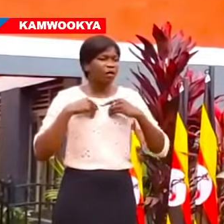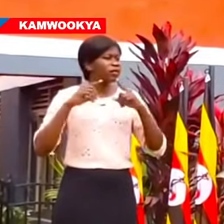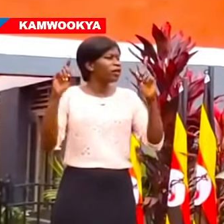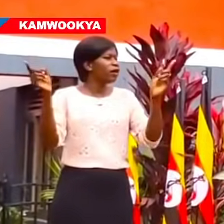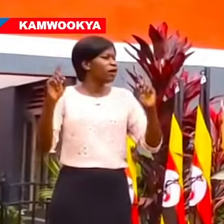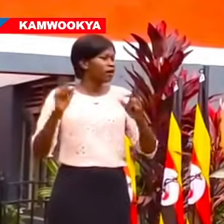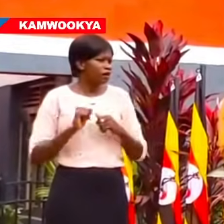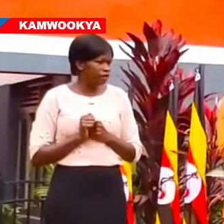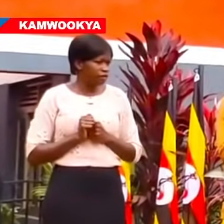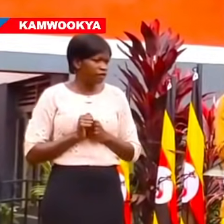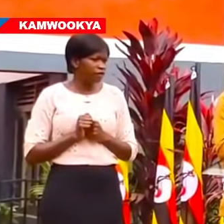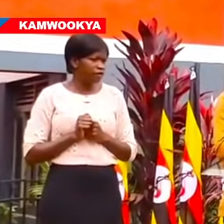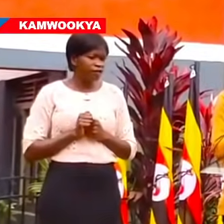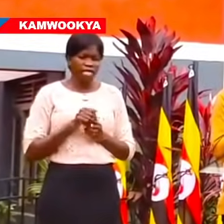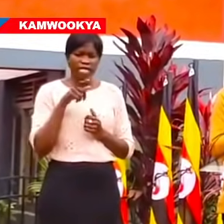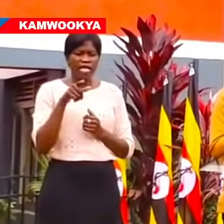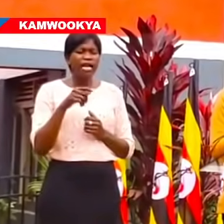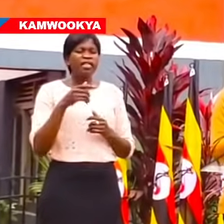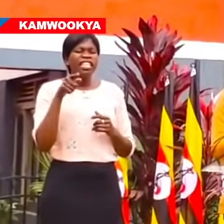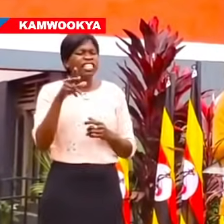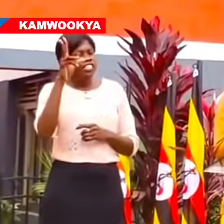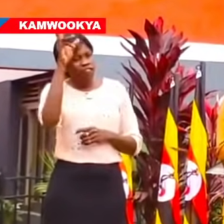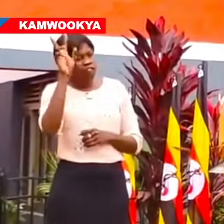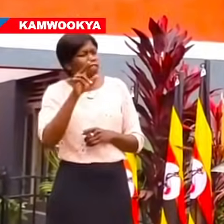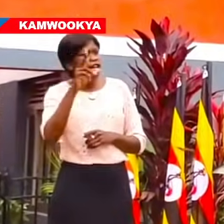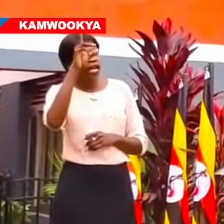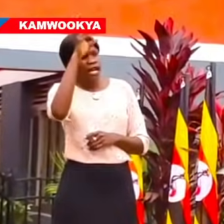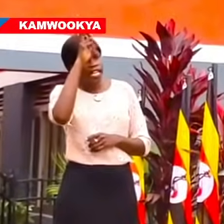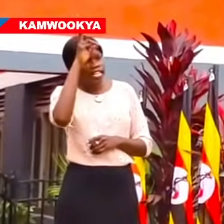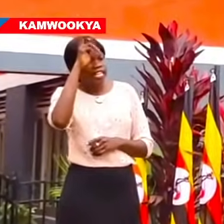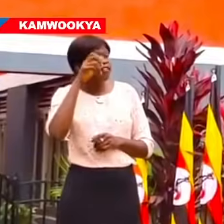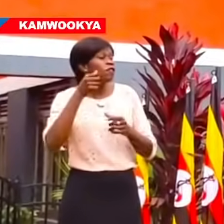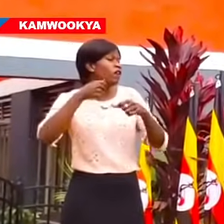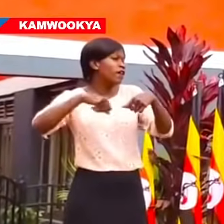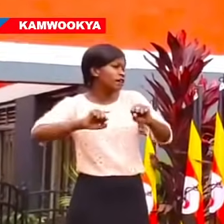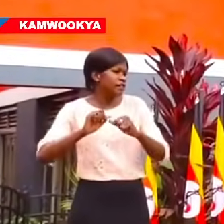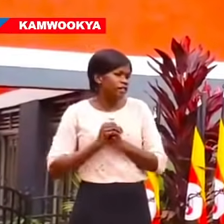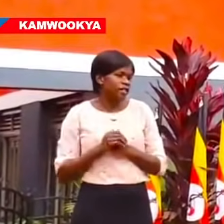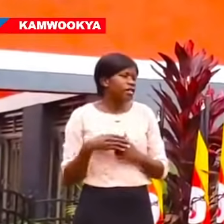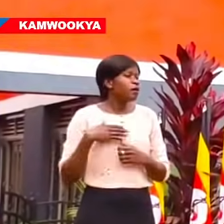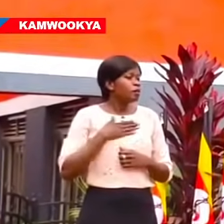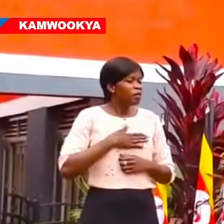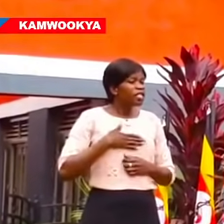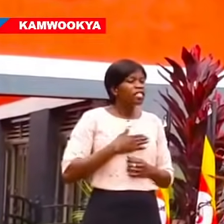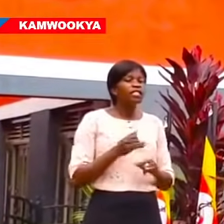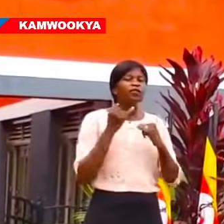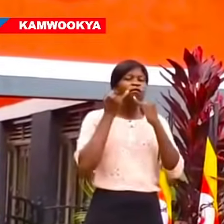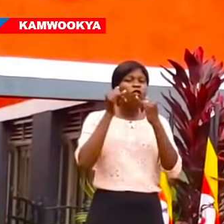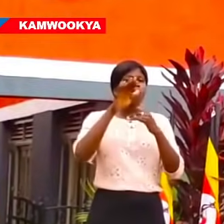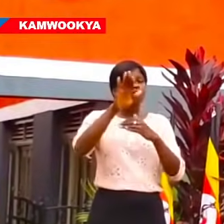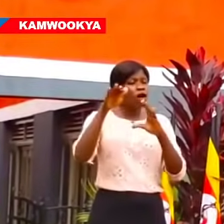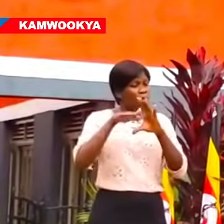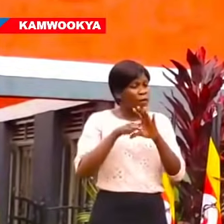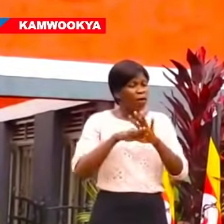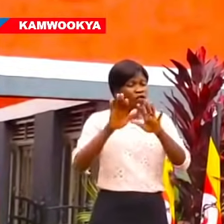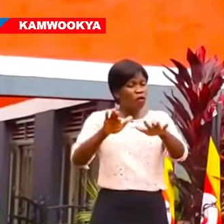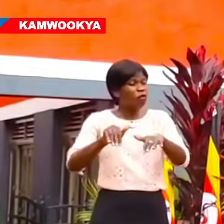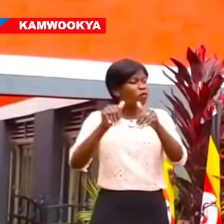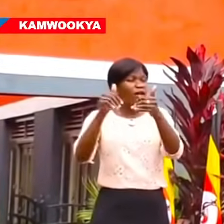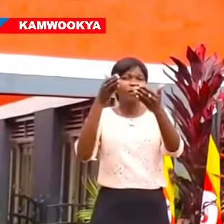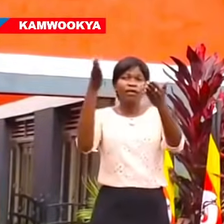this diabolical scheme, this evil scheme. Please reach out to your members of parliament, wherever they are,